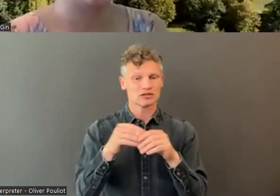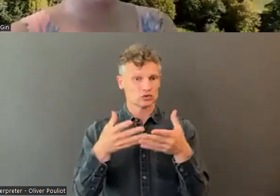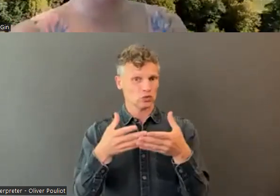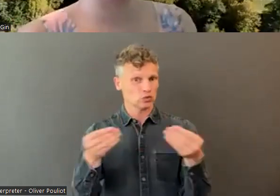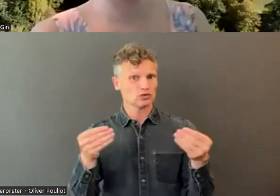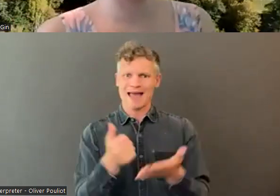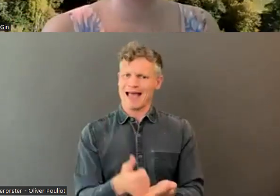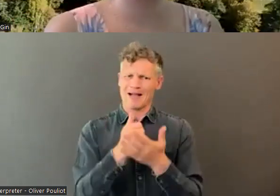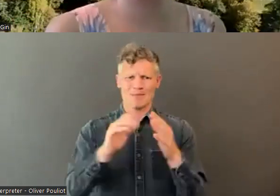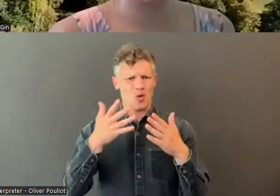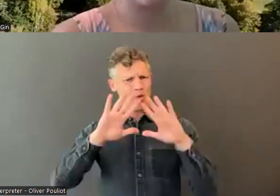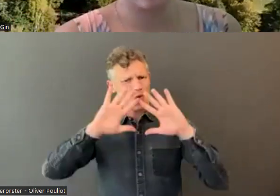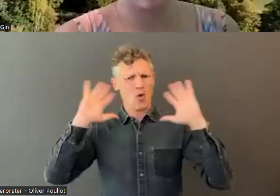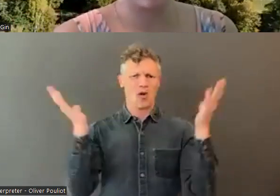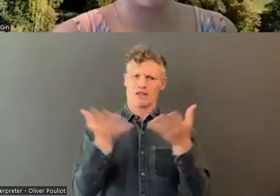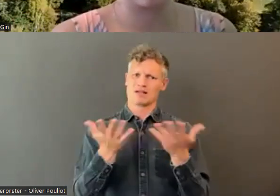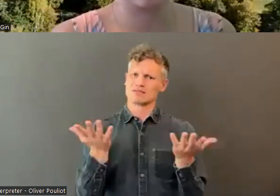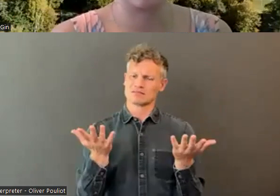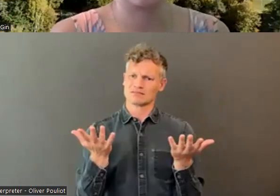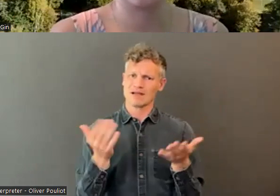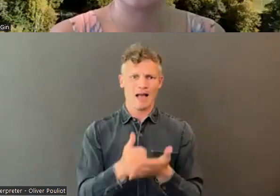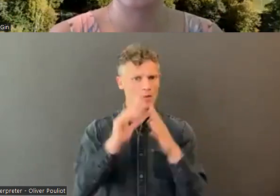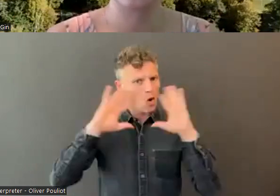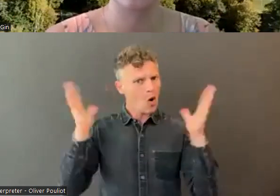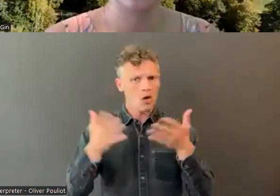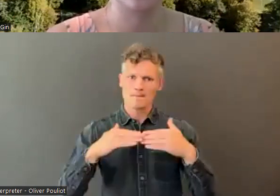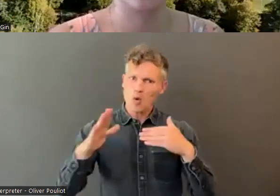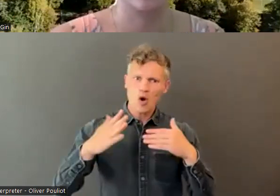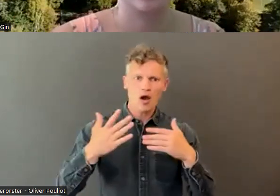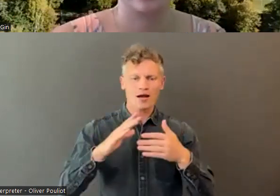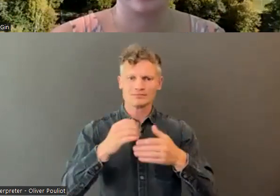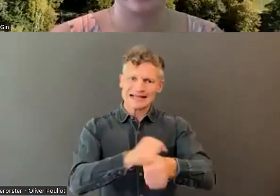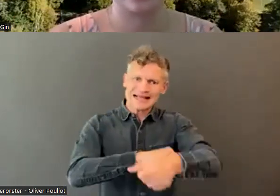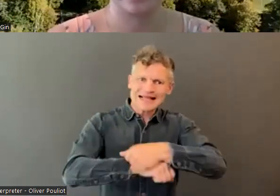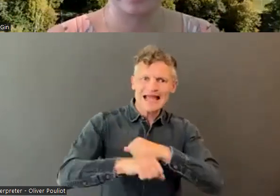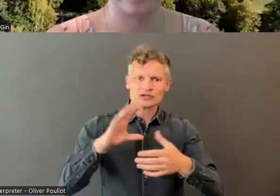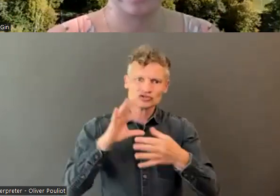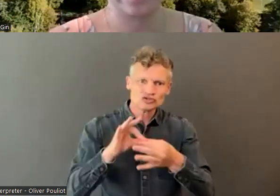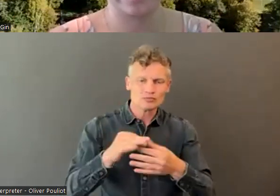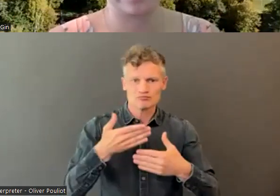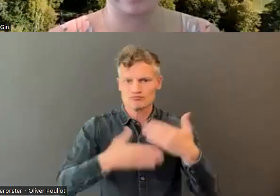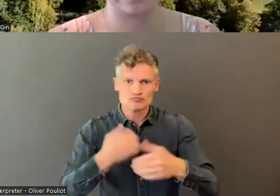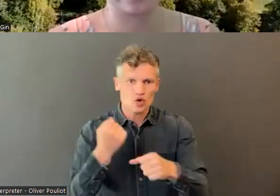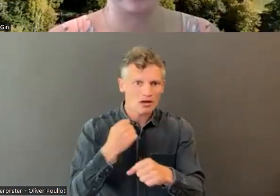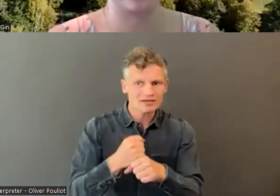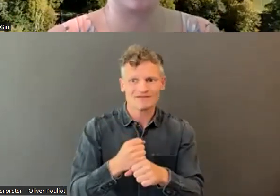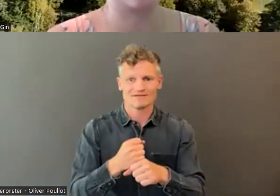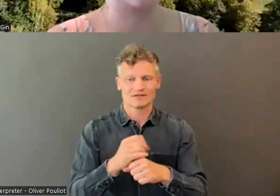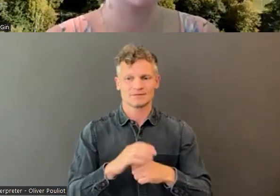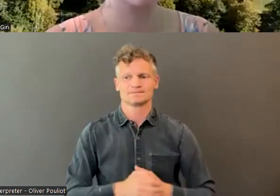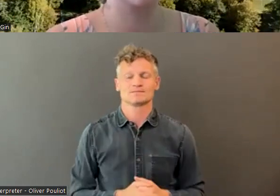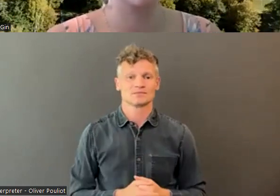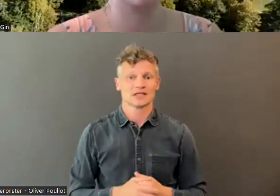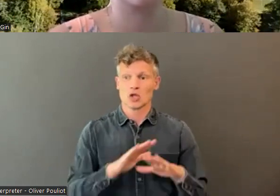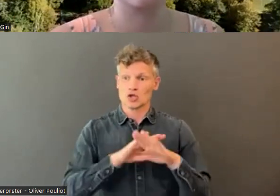help everyone to be more productive, more engaged, more enabled. It's not only